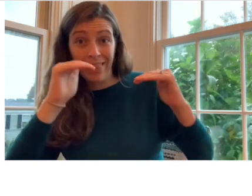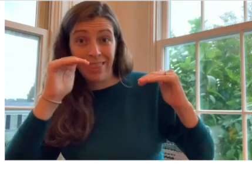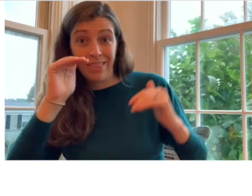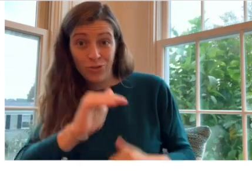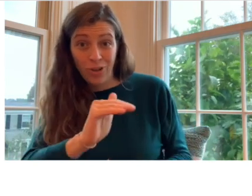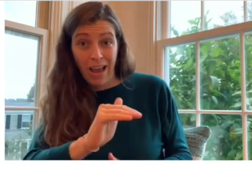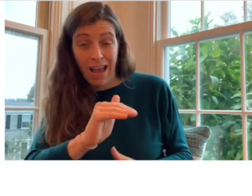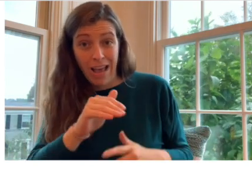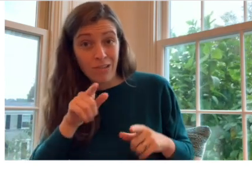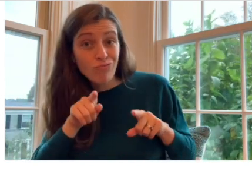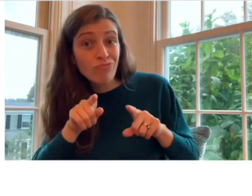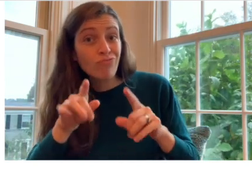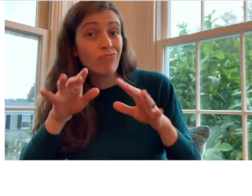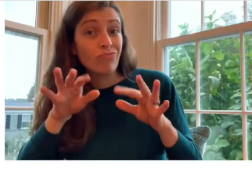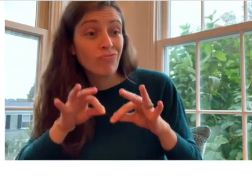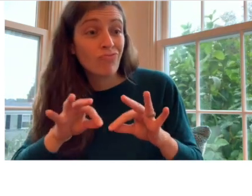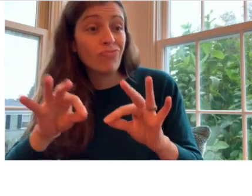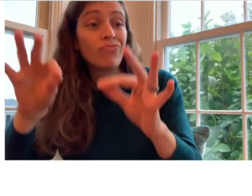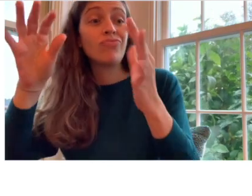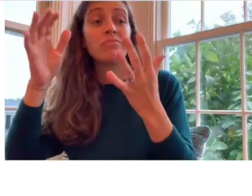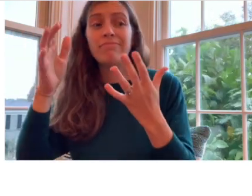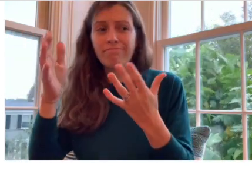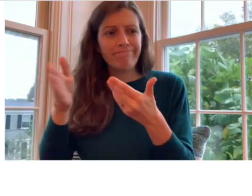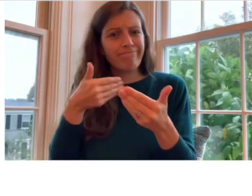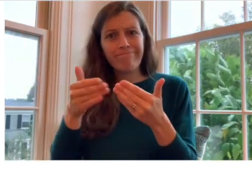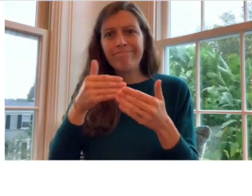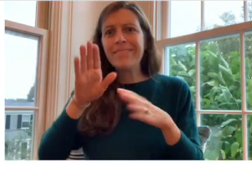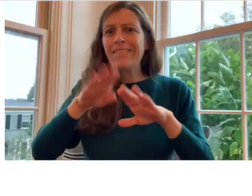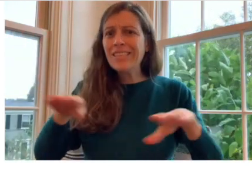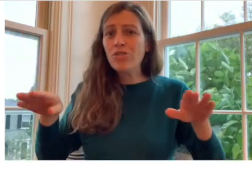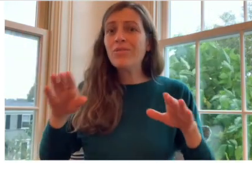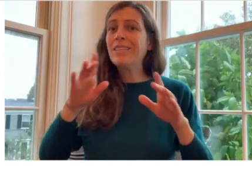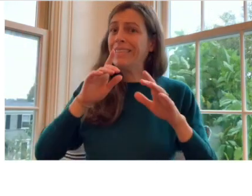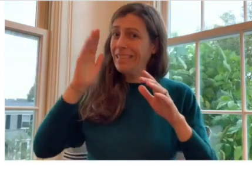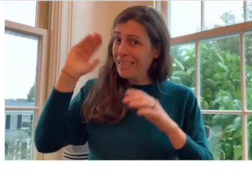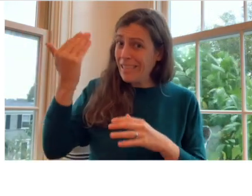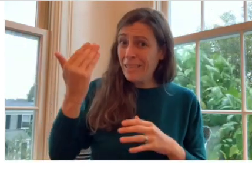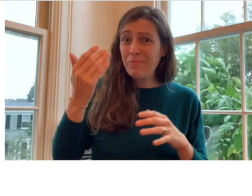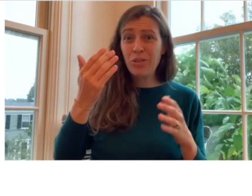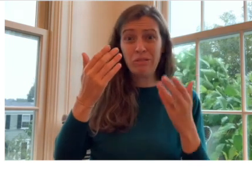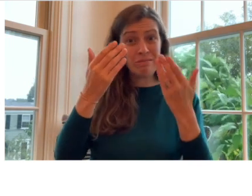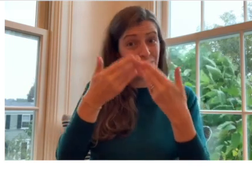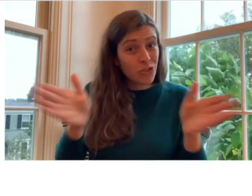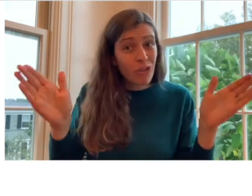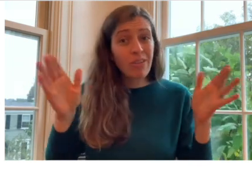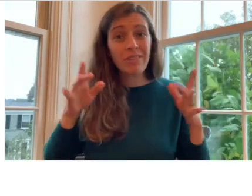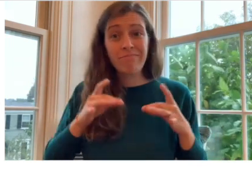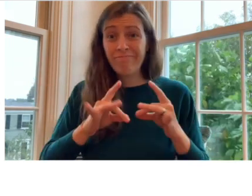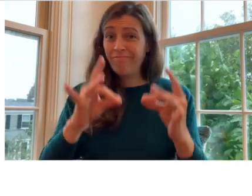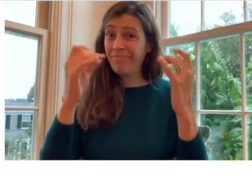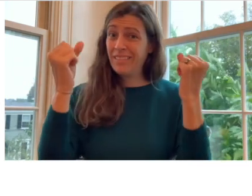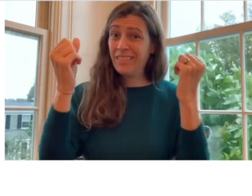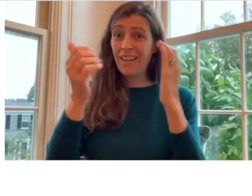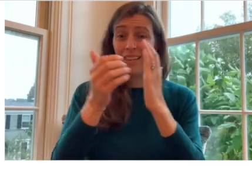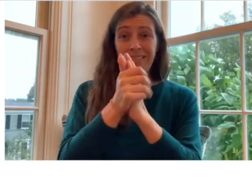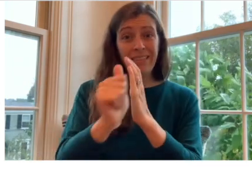their children, children who are exposed to ASL before 6 months old seem to consistently have native-like